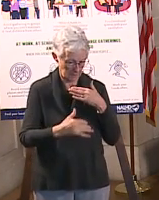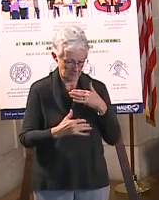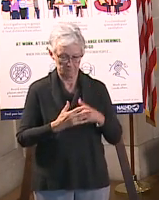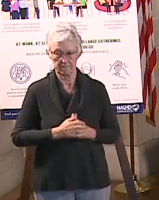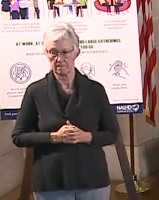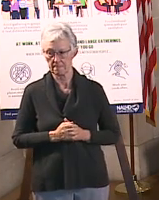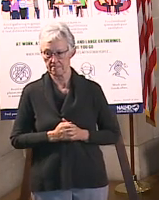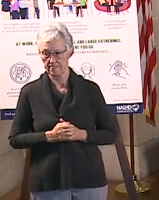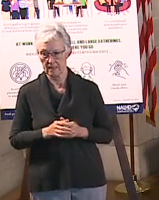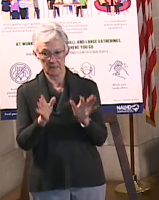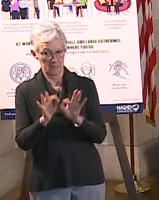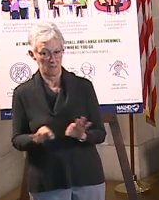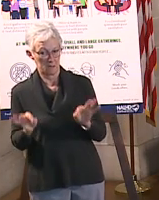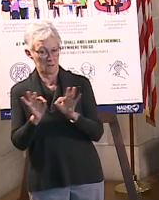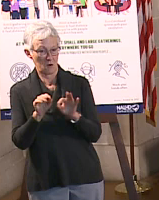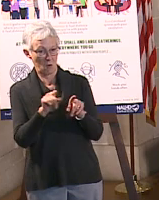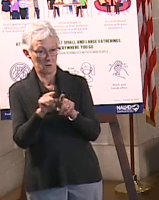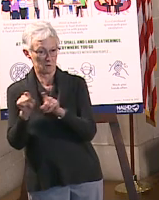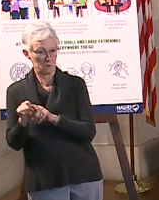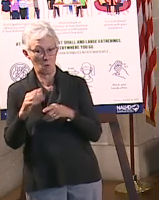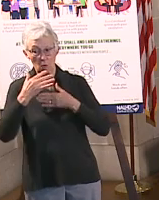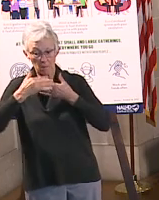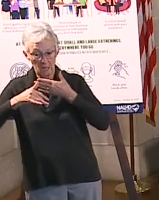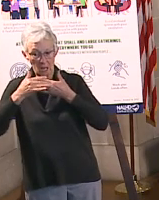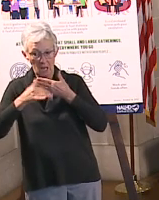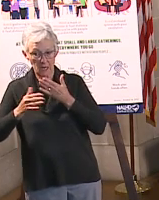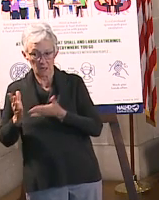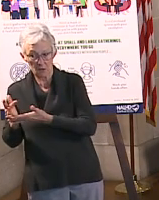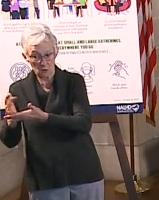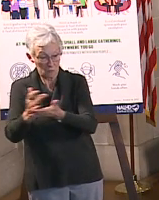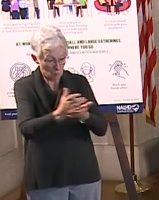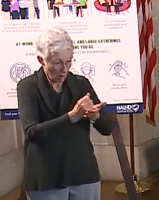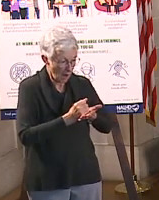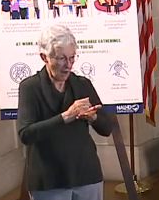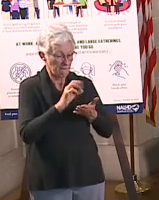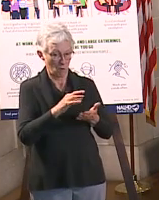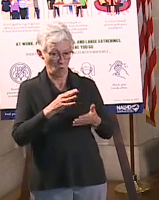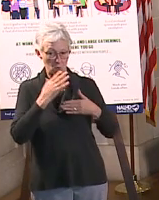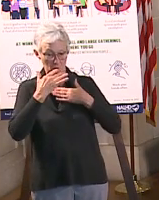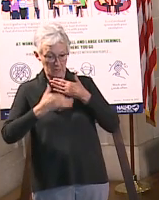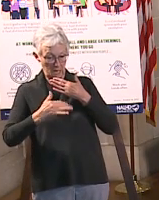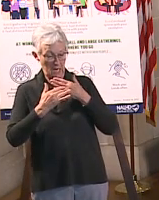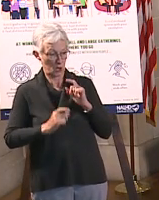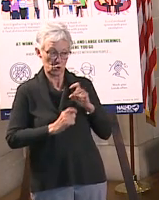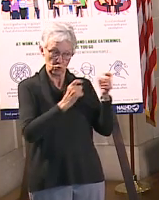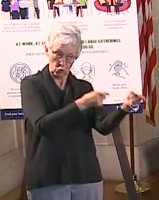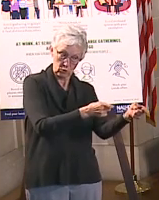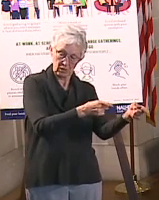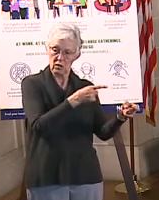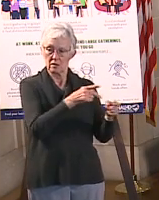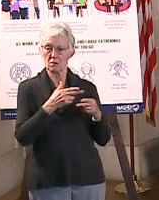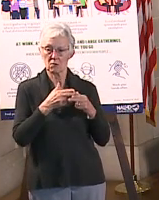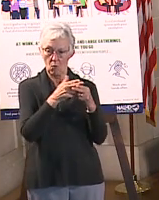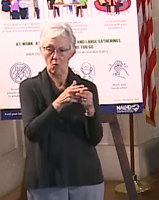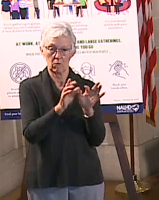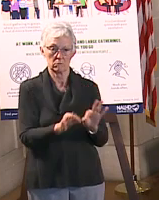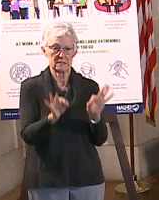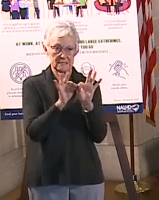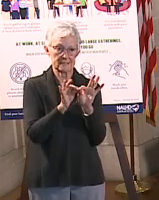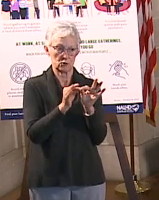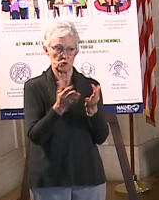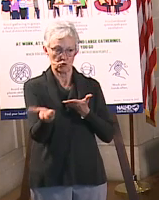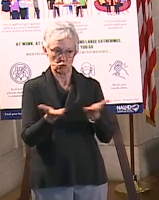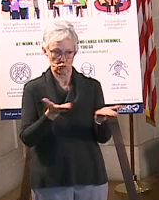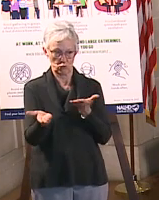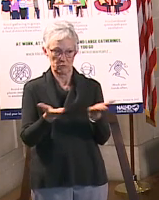note that blood drives and blood donation have been designated as essential services and part of our nation's